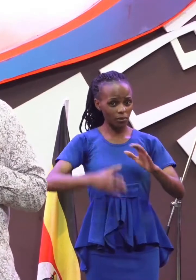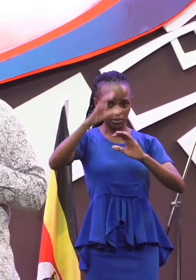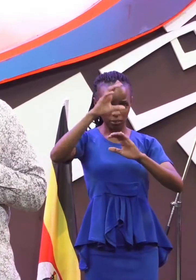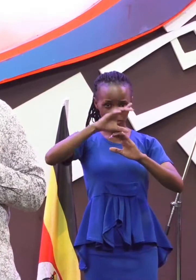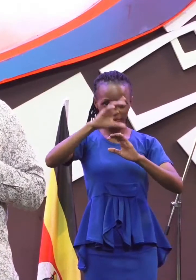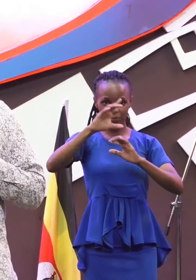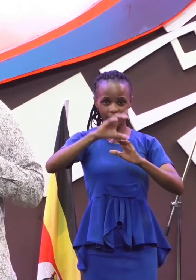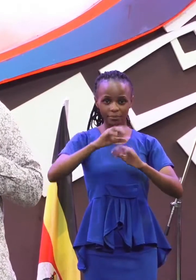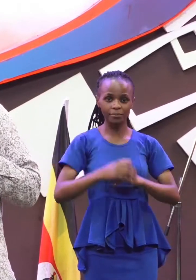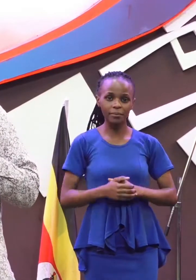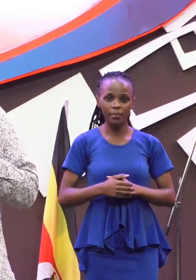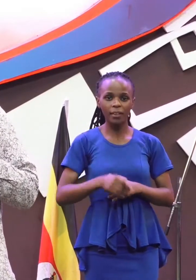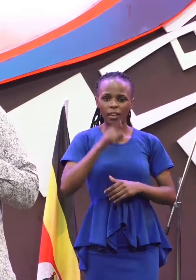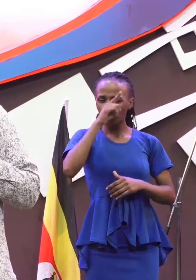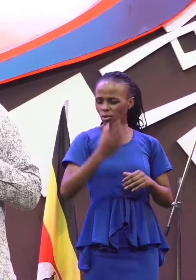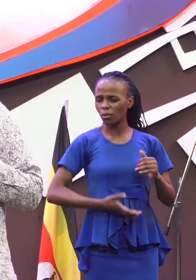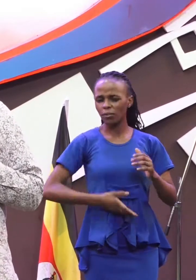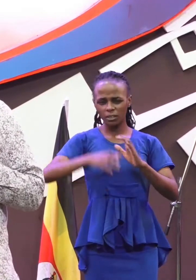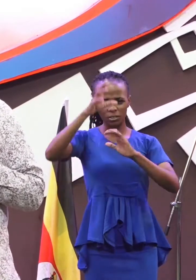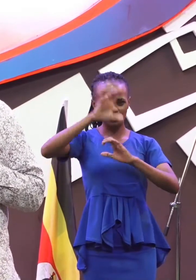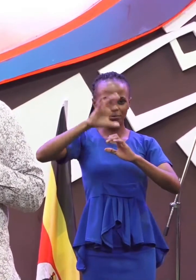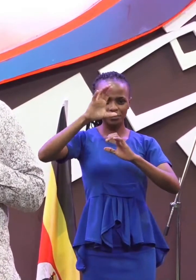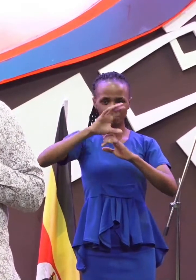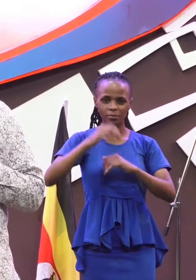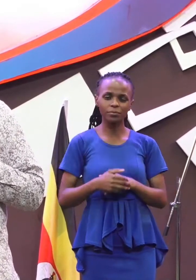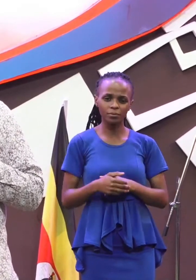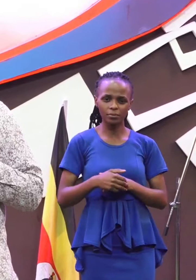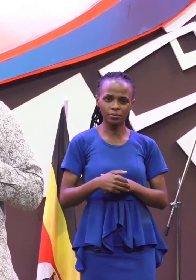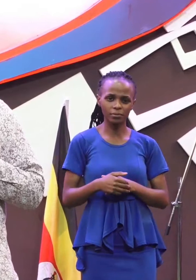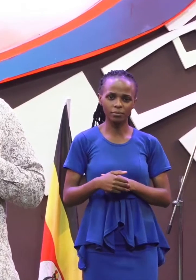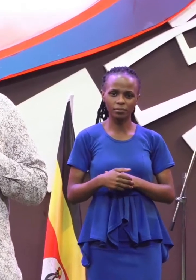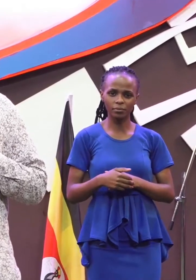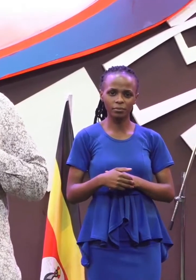You have a church. You have a church.